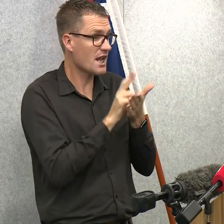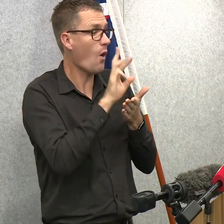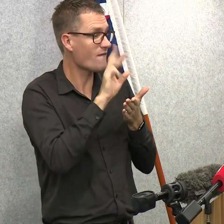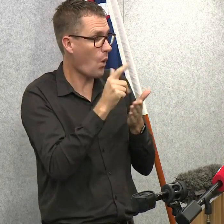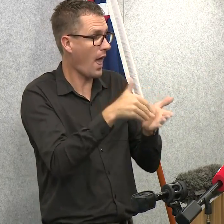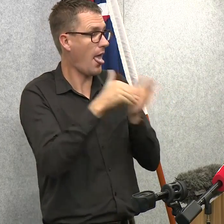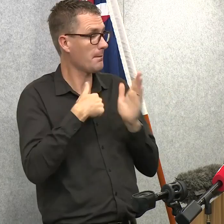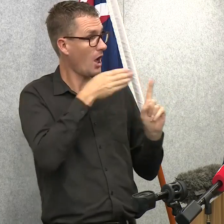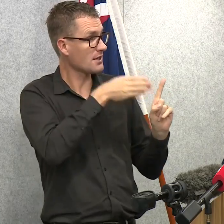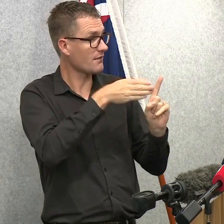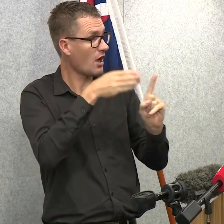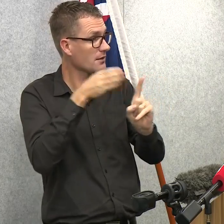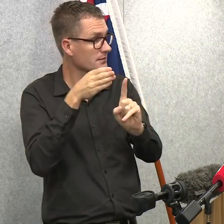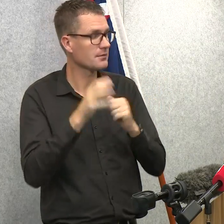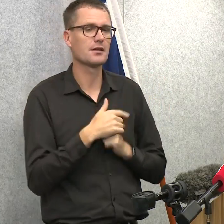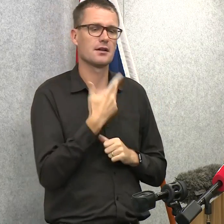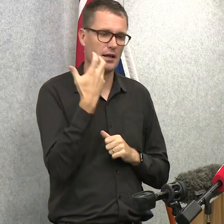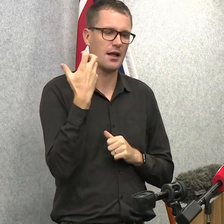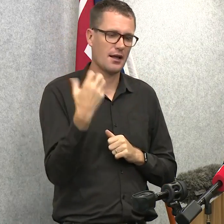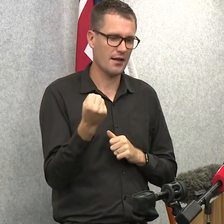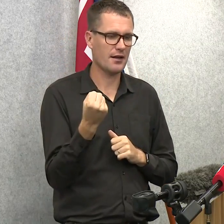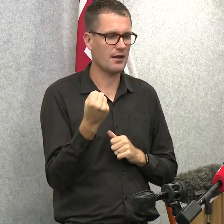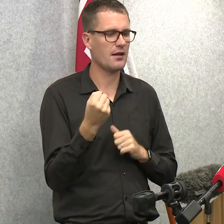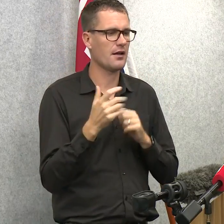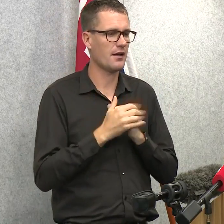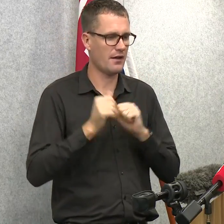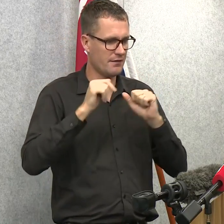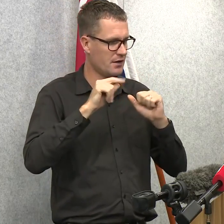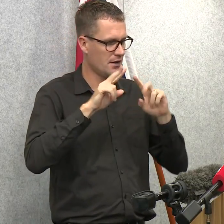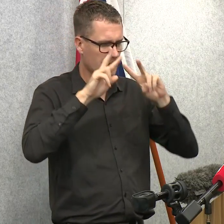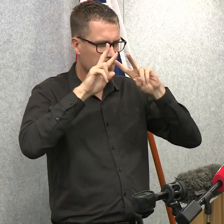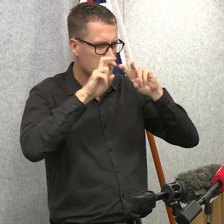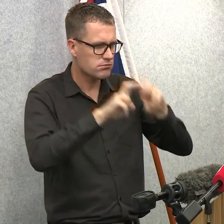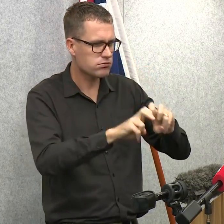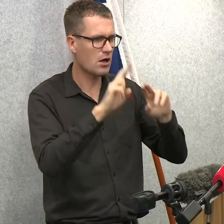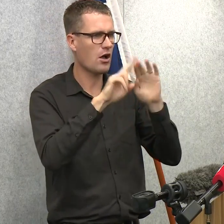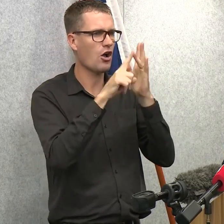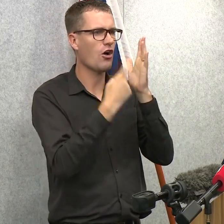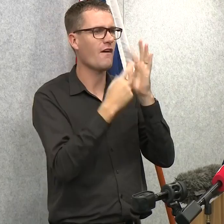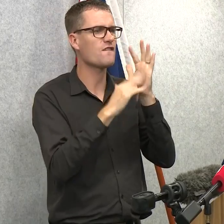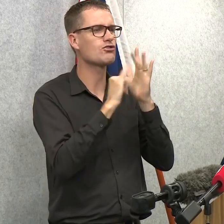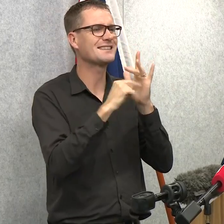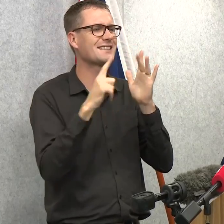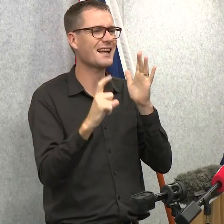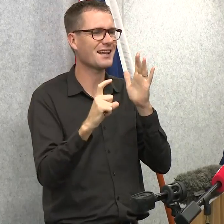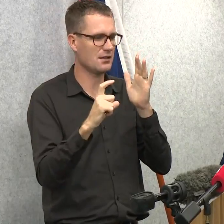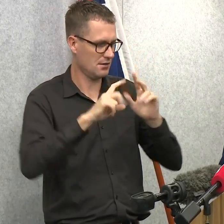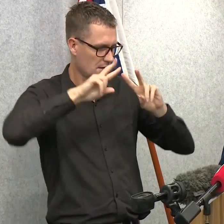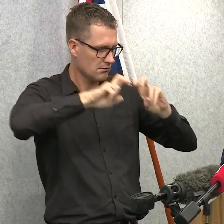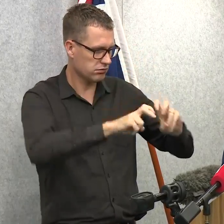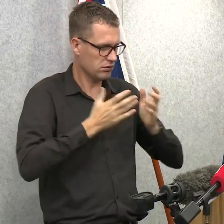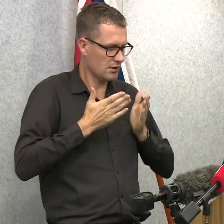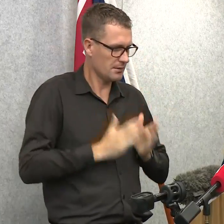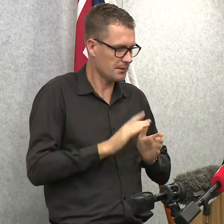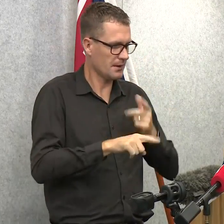process at all? So there's forensic being used in terms of the identification. There's also circumstantial